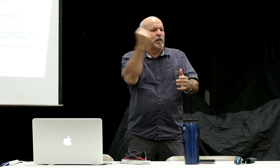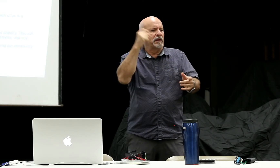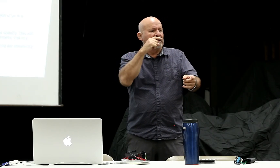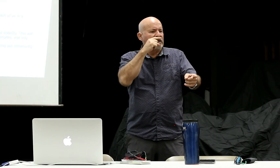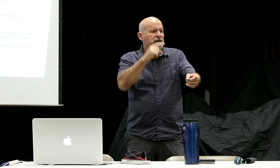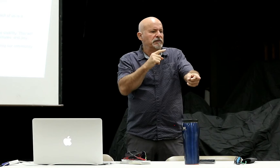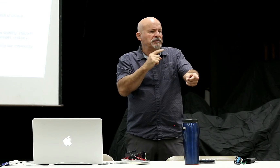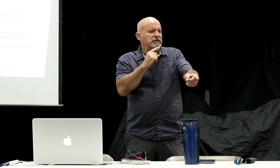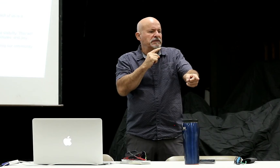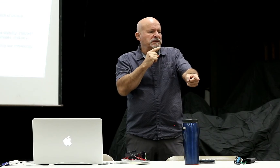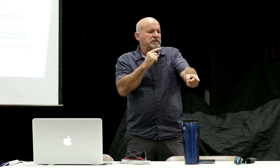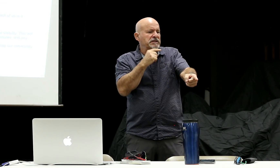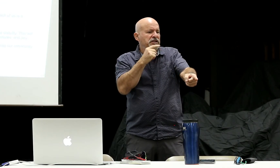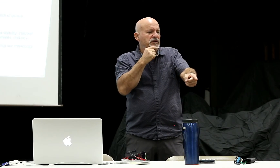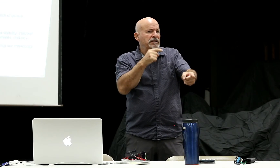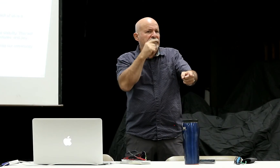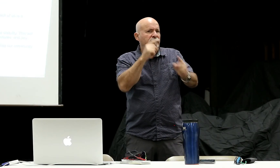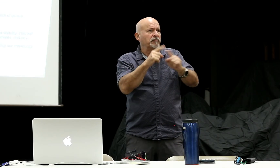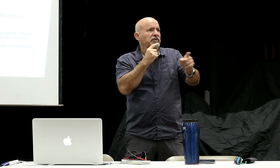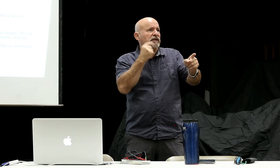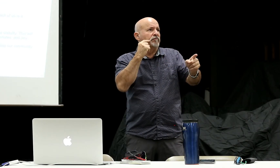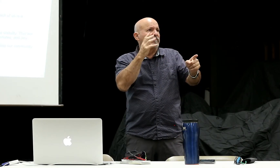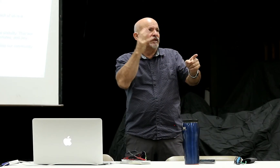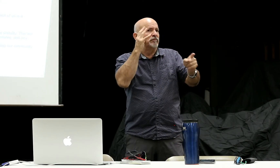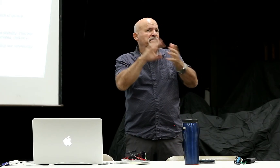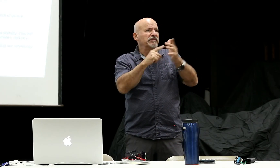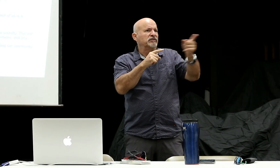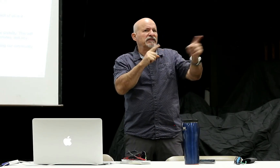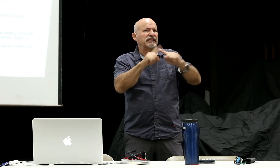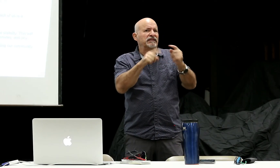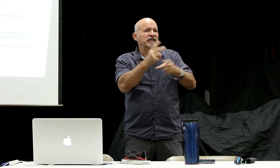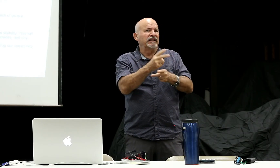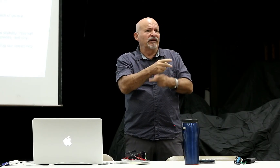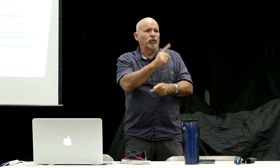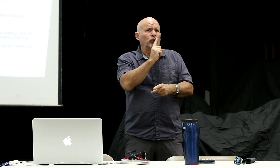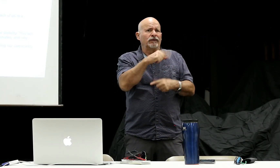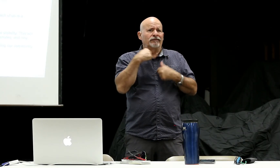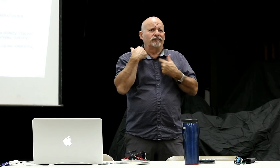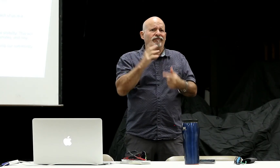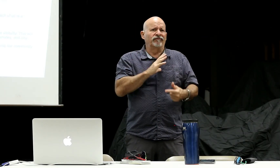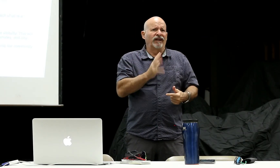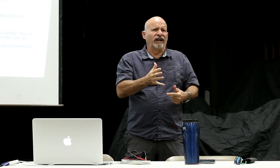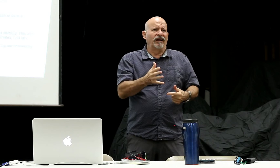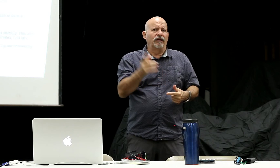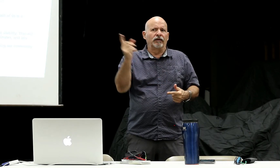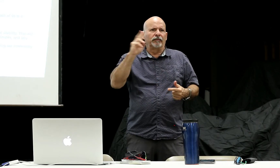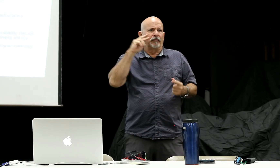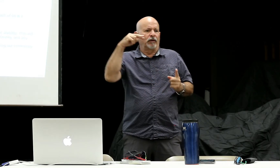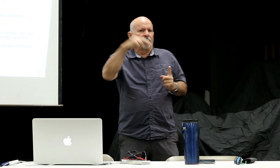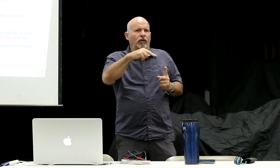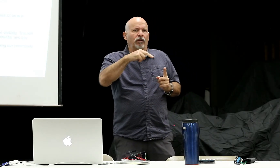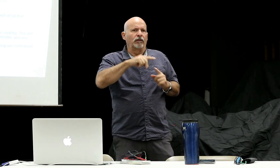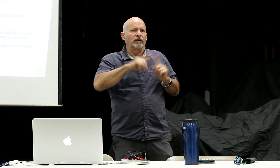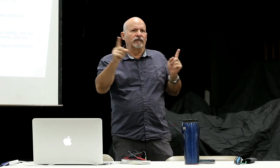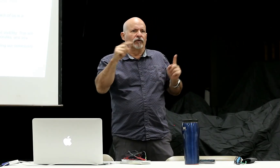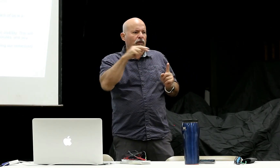mixed responses. If an interpreters are going out with the police, and for